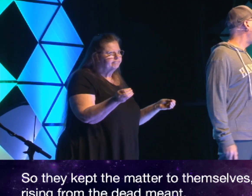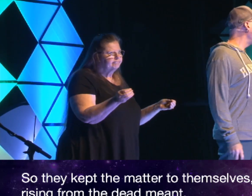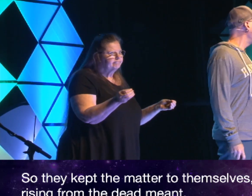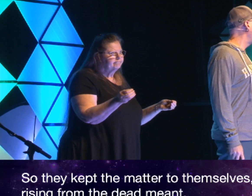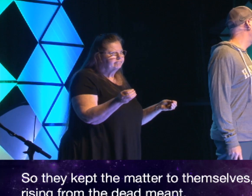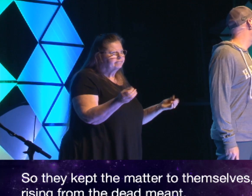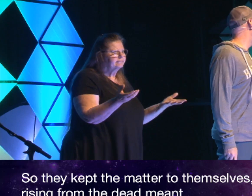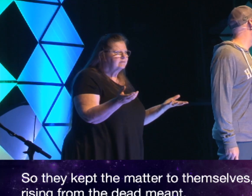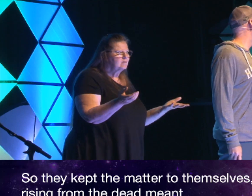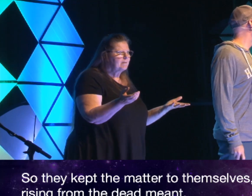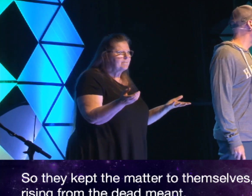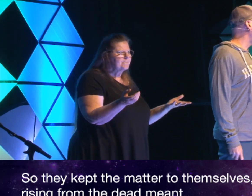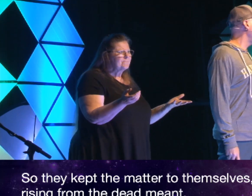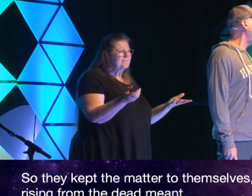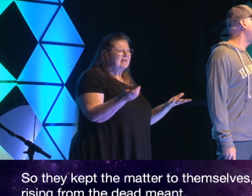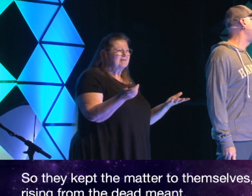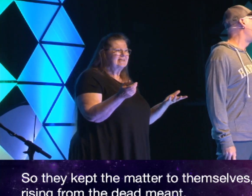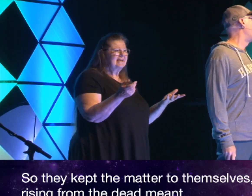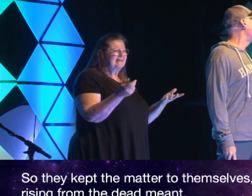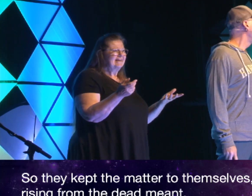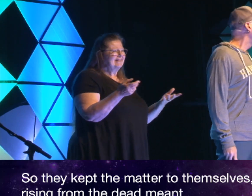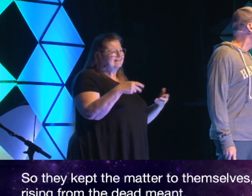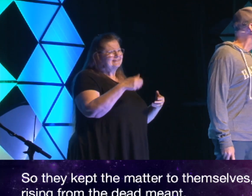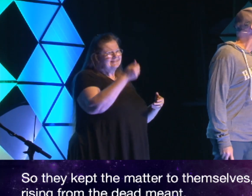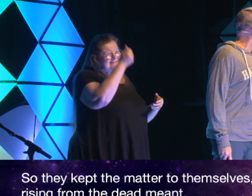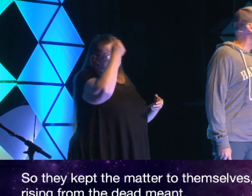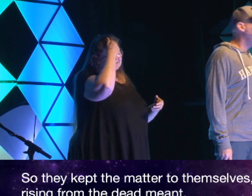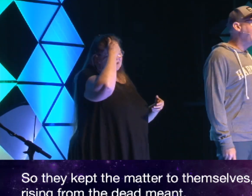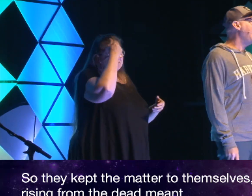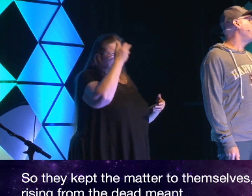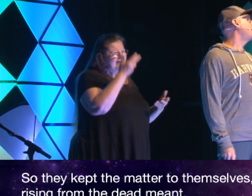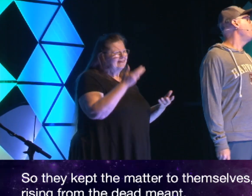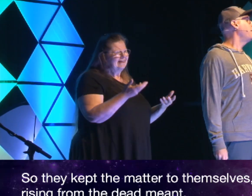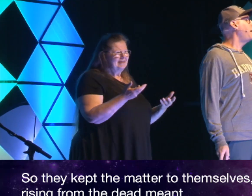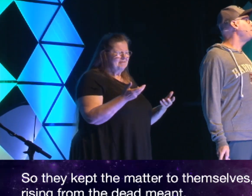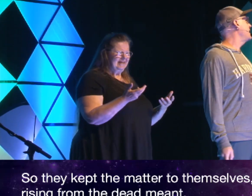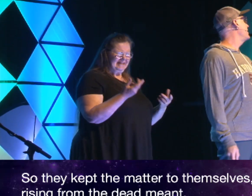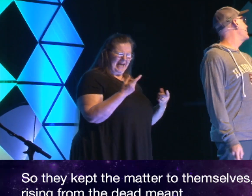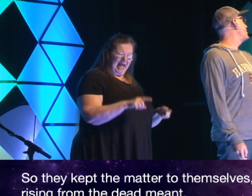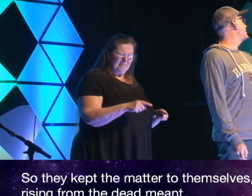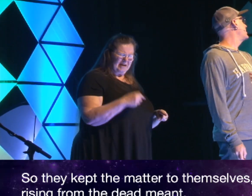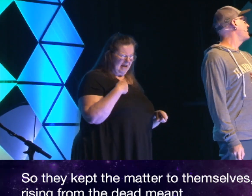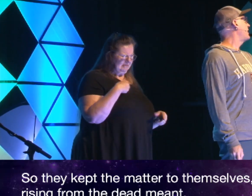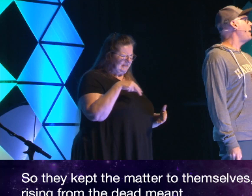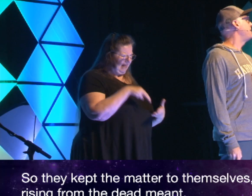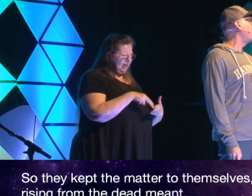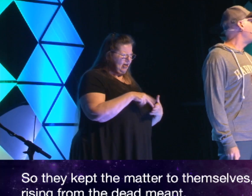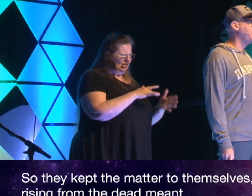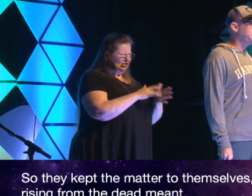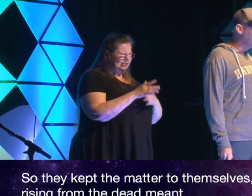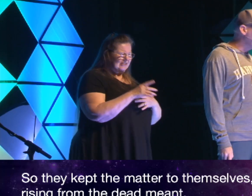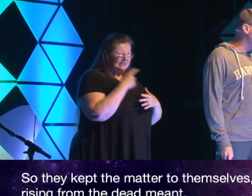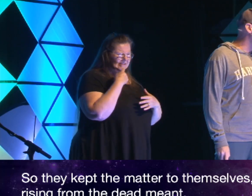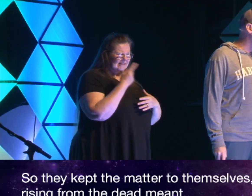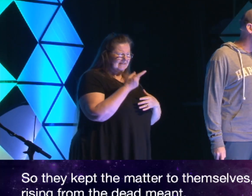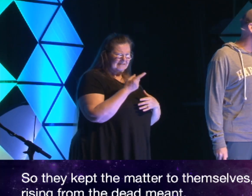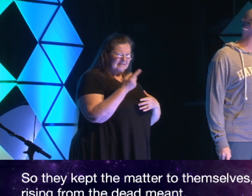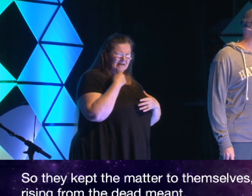weird, right? Like, if we're honest, we're like, that's dumb. Like, if that happened to me, if I'm standing there and Jesus says, like, I'm telling everybody, I don't care what Jesus tells